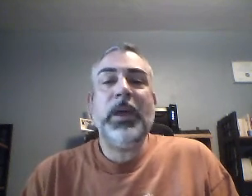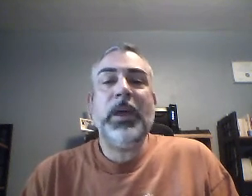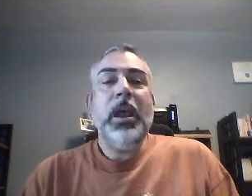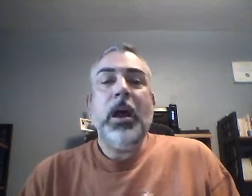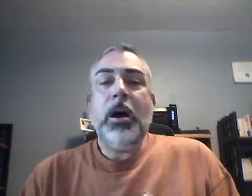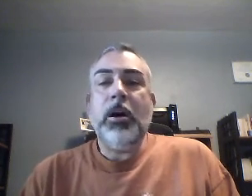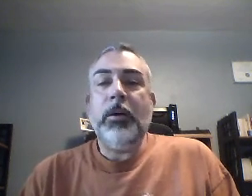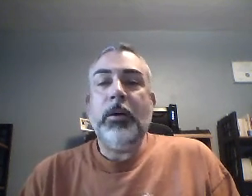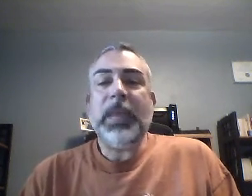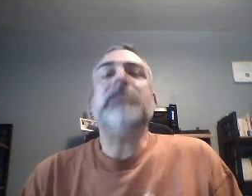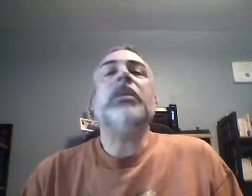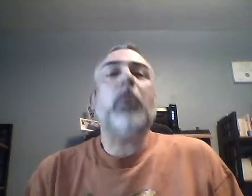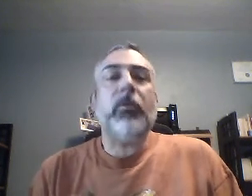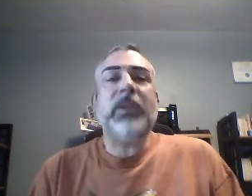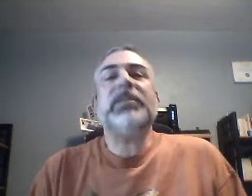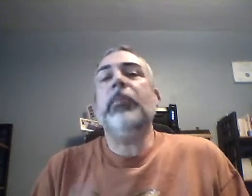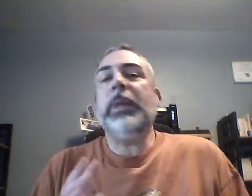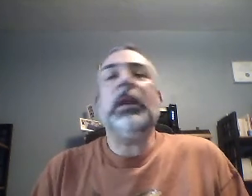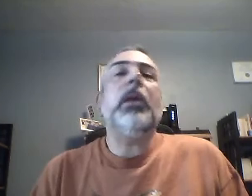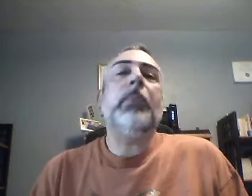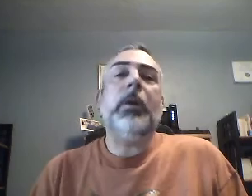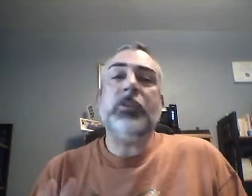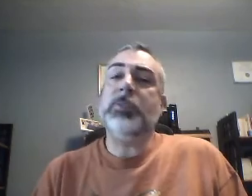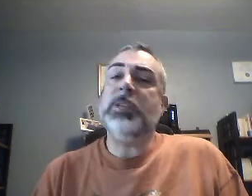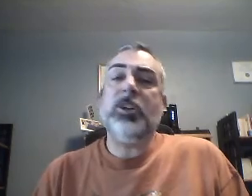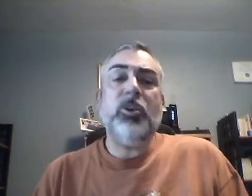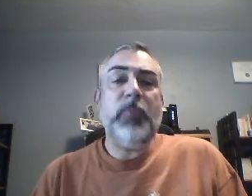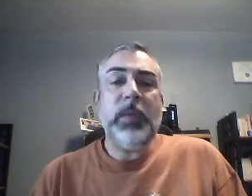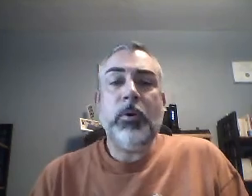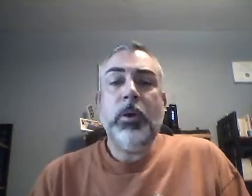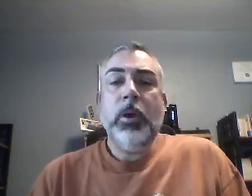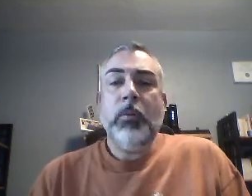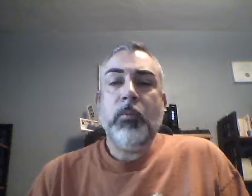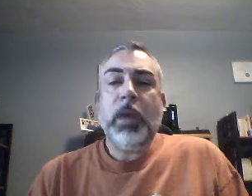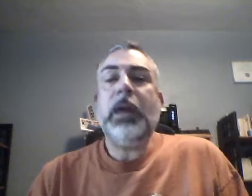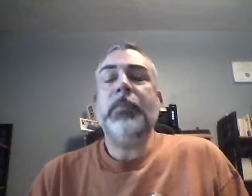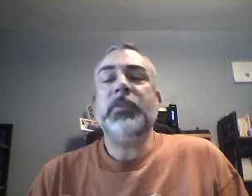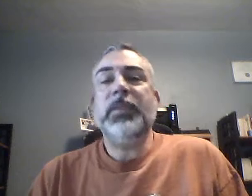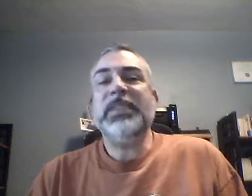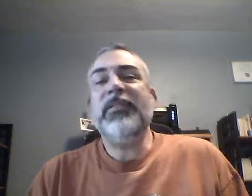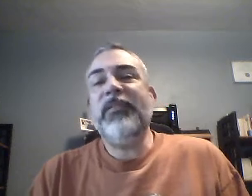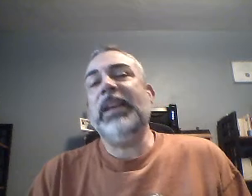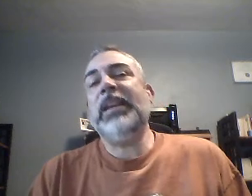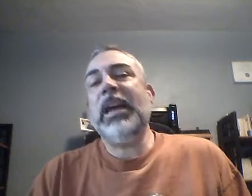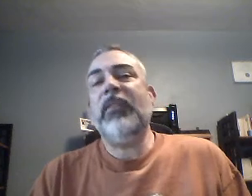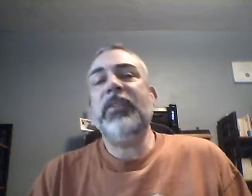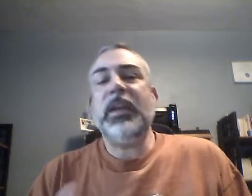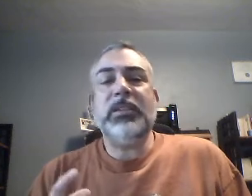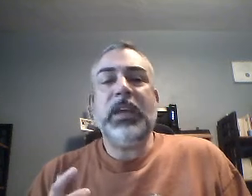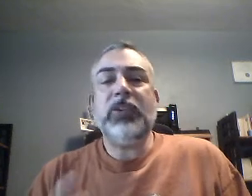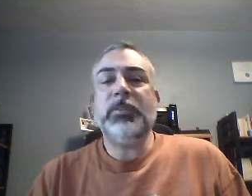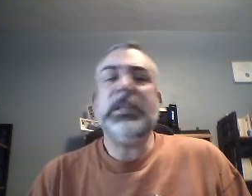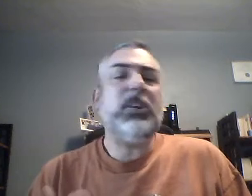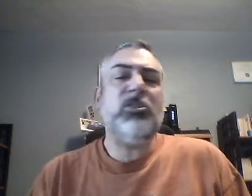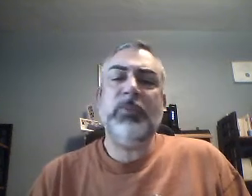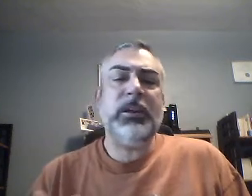away as they were arresting and beating up LGBTQ people. Right. So this event galvanized the LGBTQ community